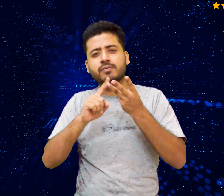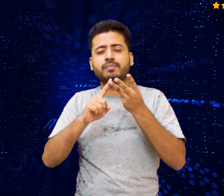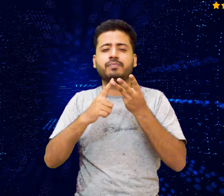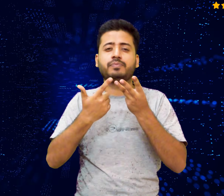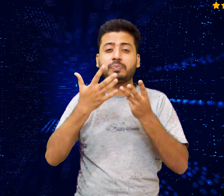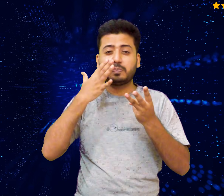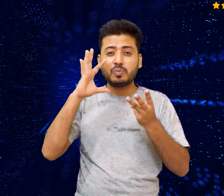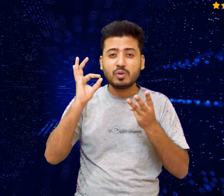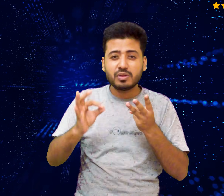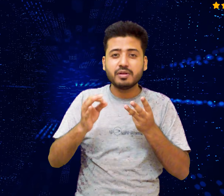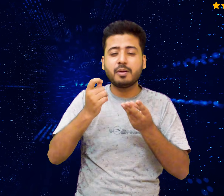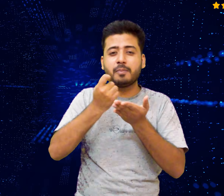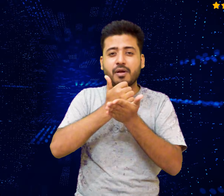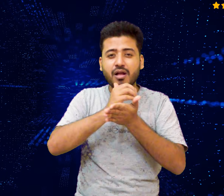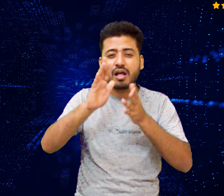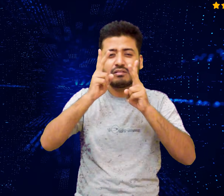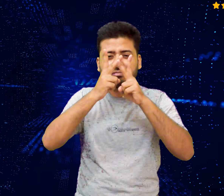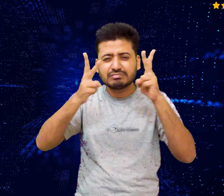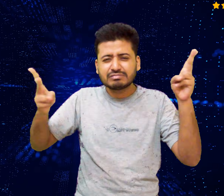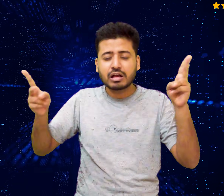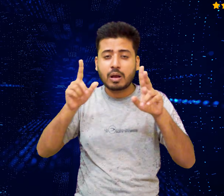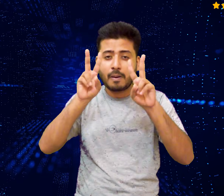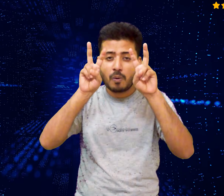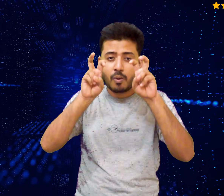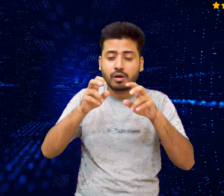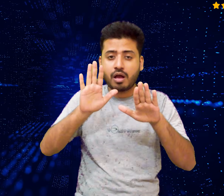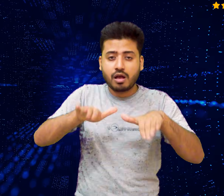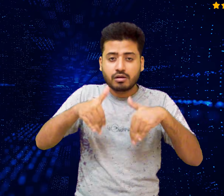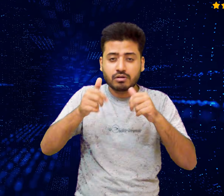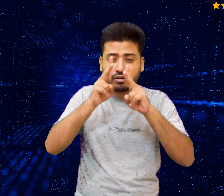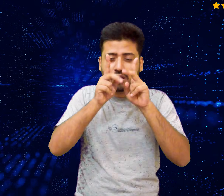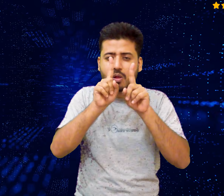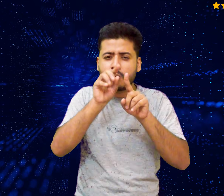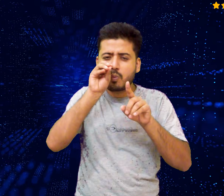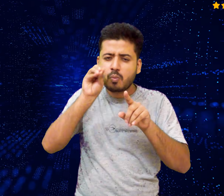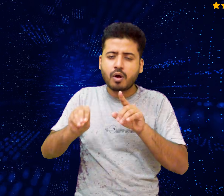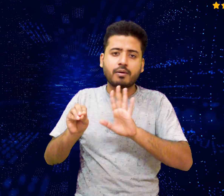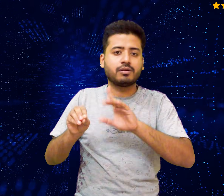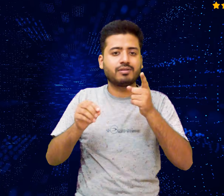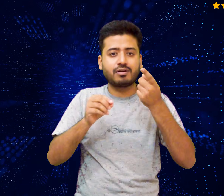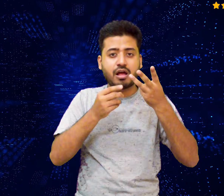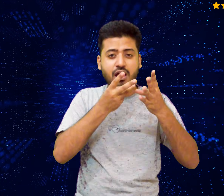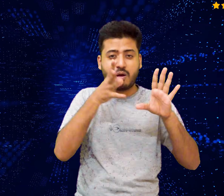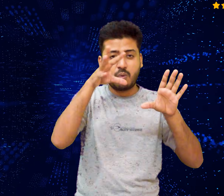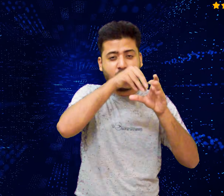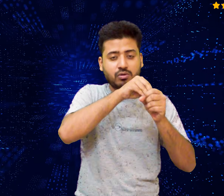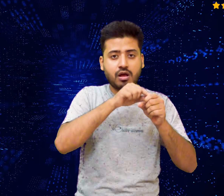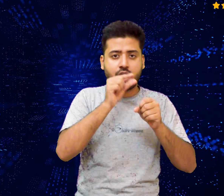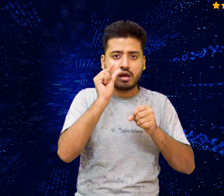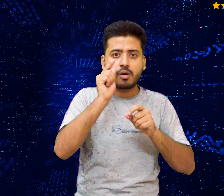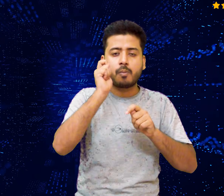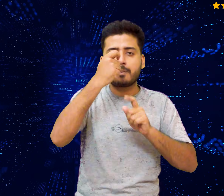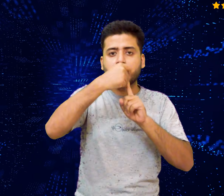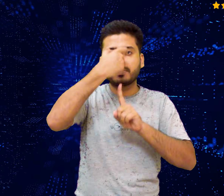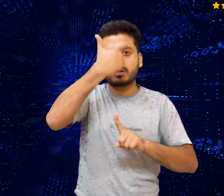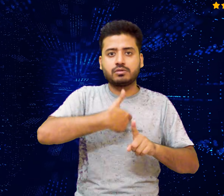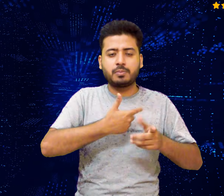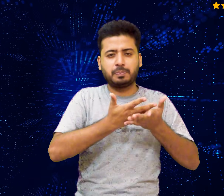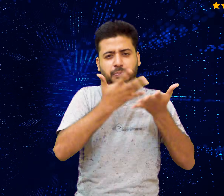your SIM card. This adds an extra layer of security, making it harder for attackers to port your number without your consent.